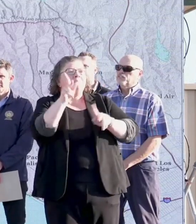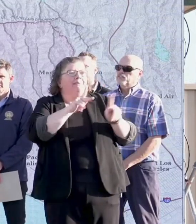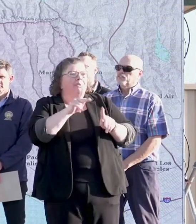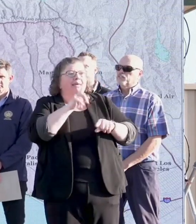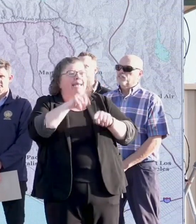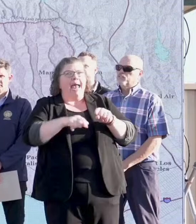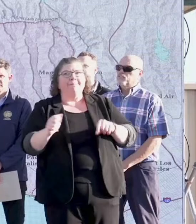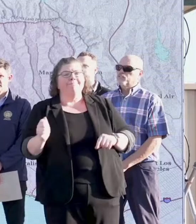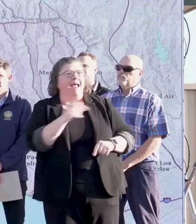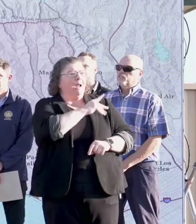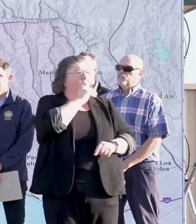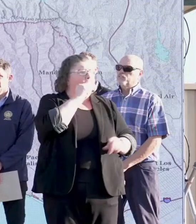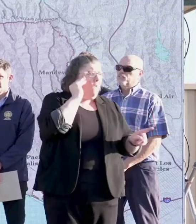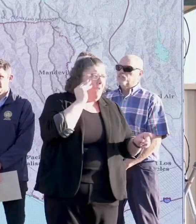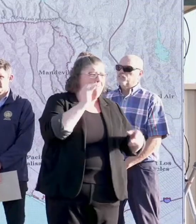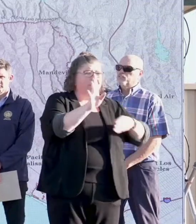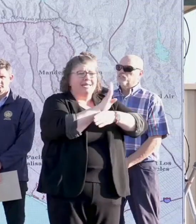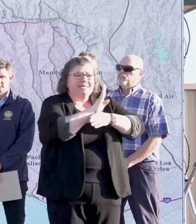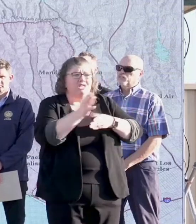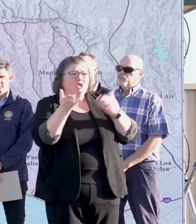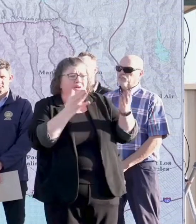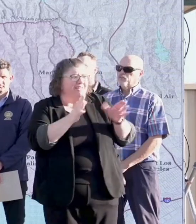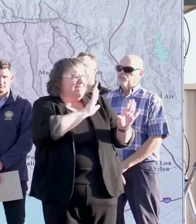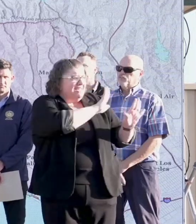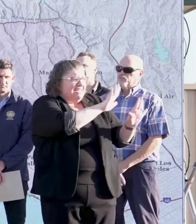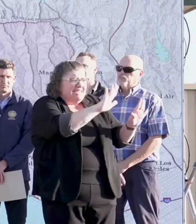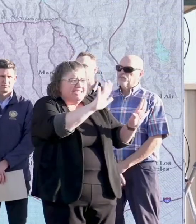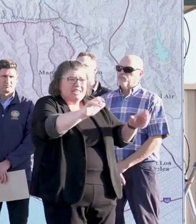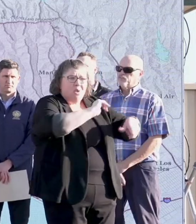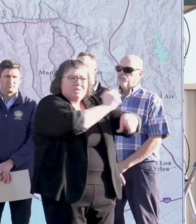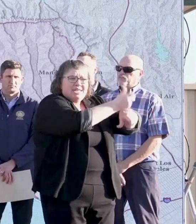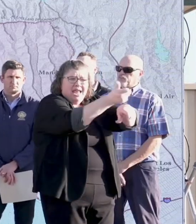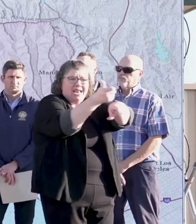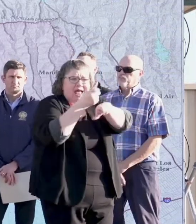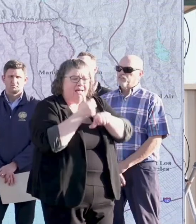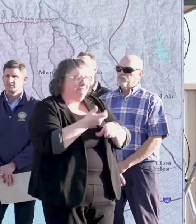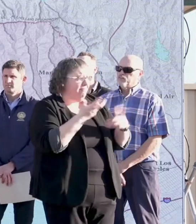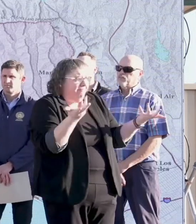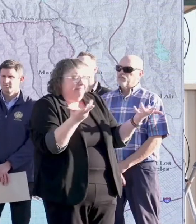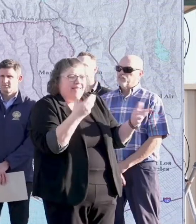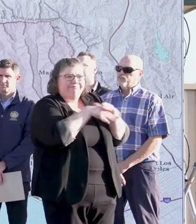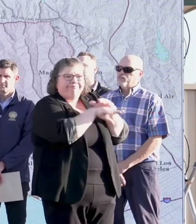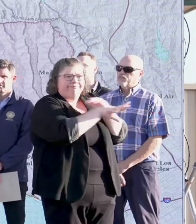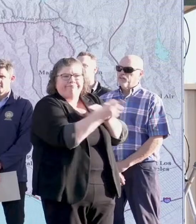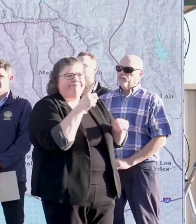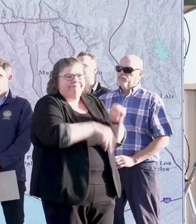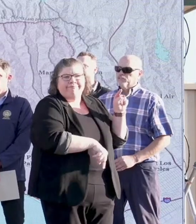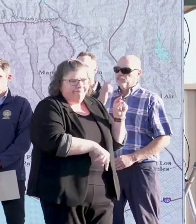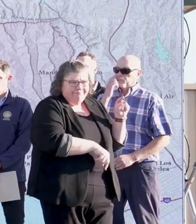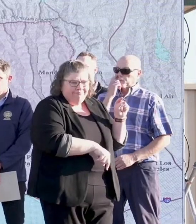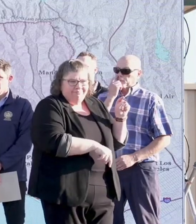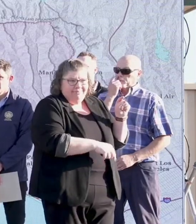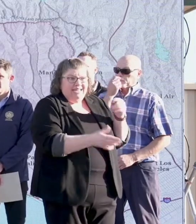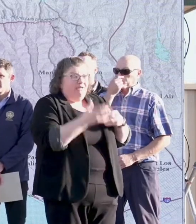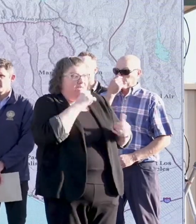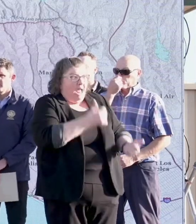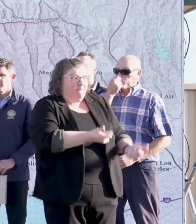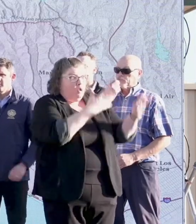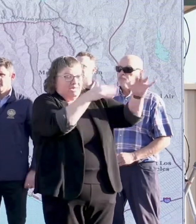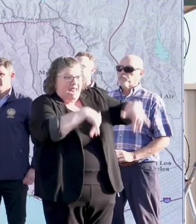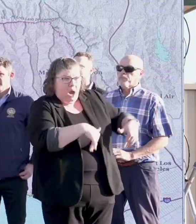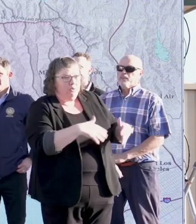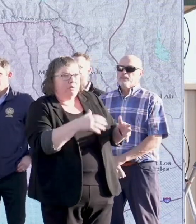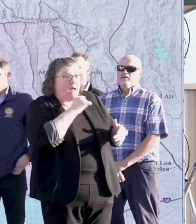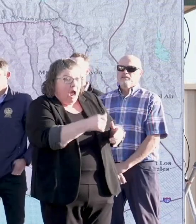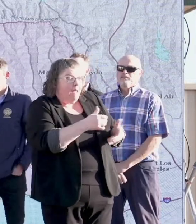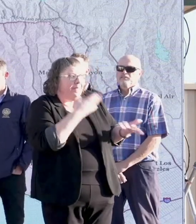to their homes, and all of the businesses and services that were there in those communities now are no longer accessible. Even if they're not burned down, people have